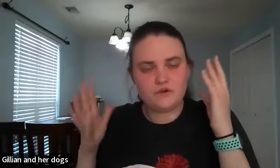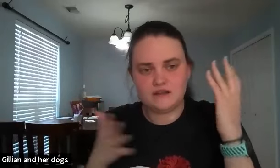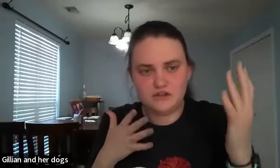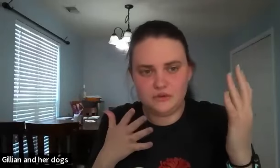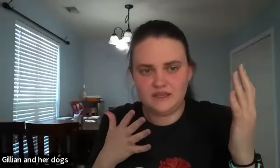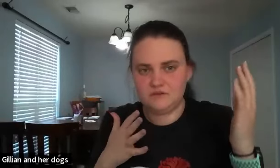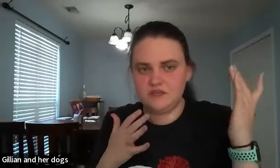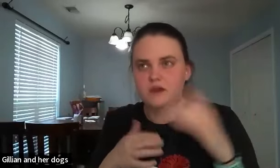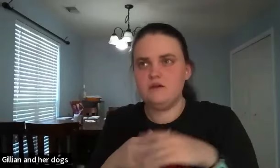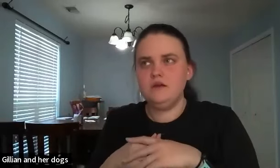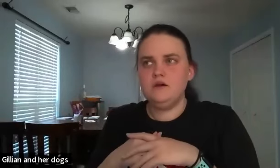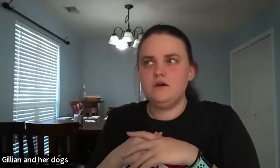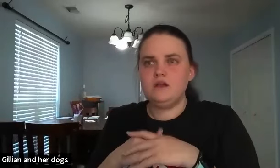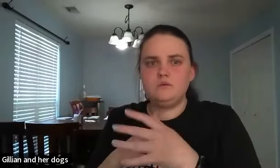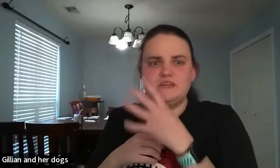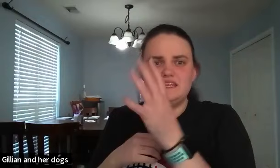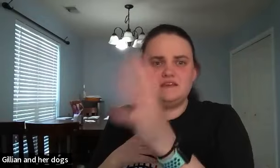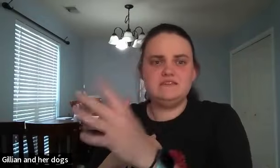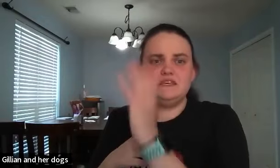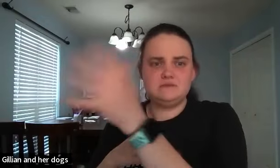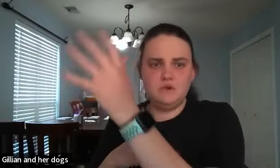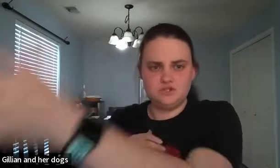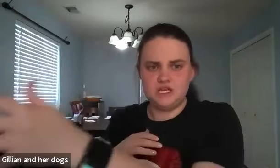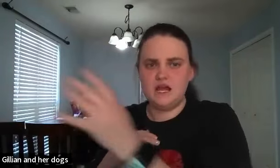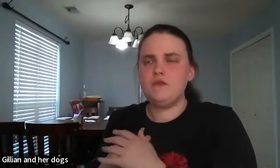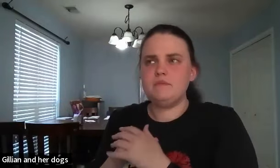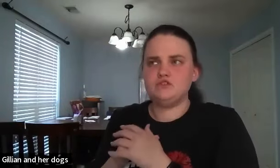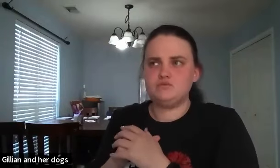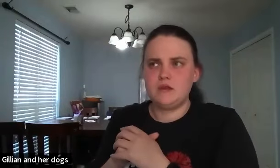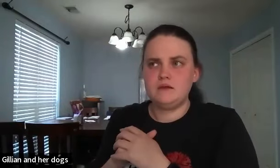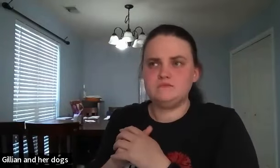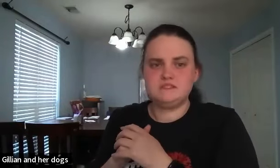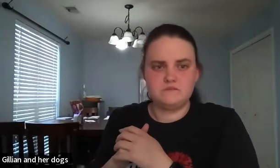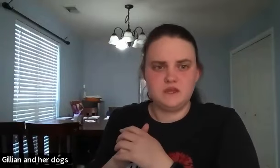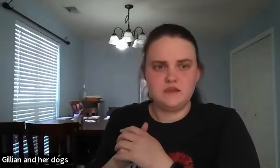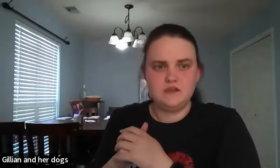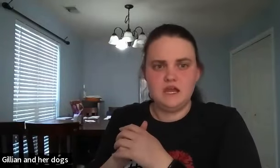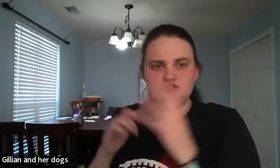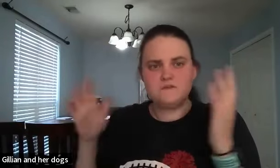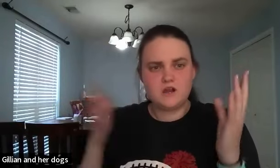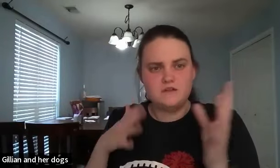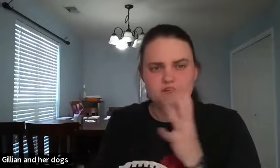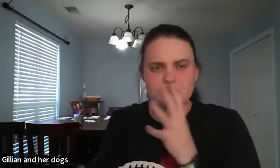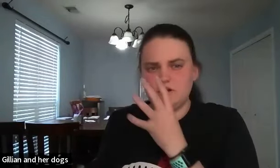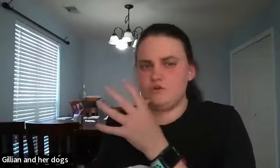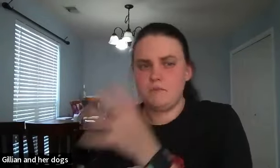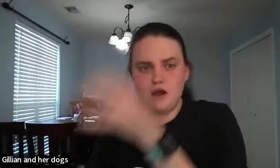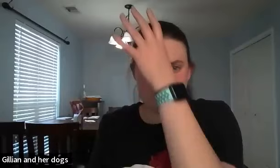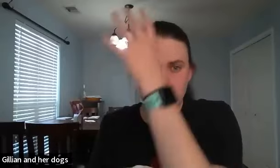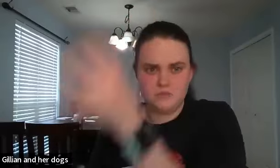kind of clue. Like if you're thinking about, okay, well, they said they did this motion. I know that means grand something. And you're trying to figure out if they're talking about their grandma, their grandpa,